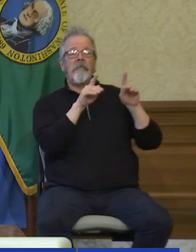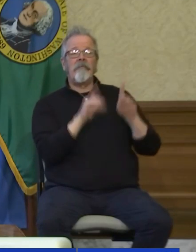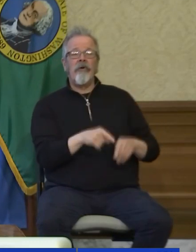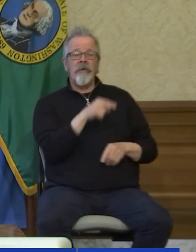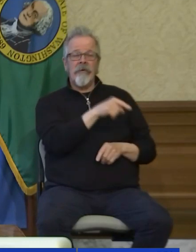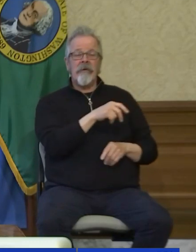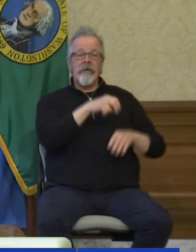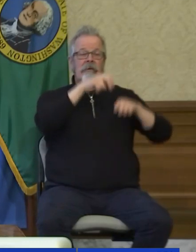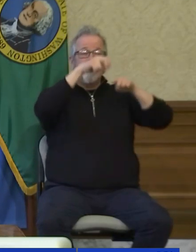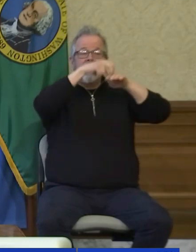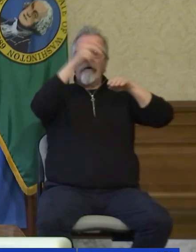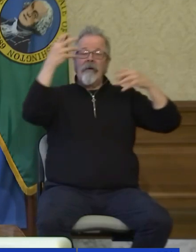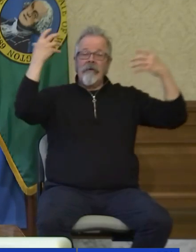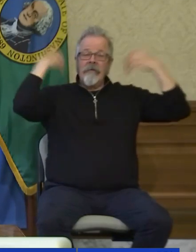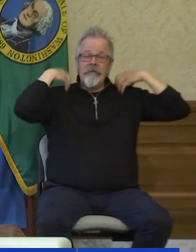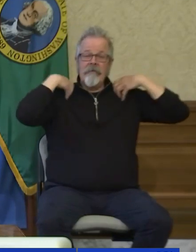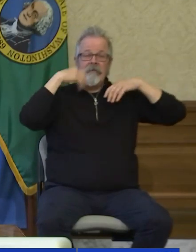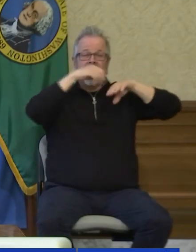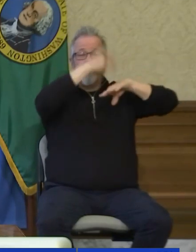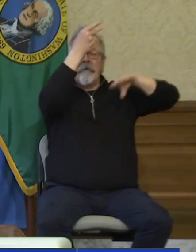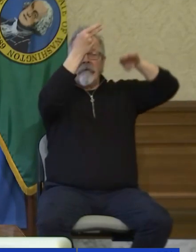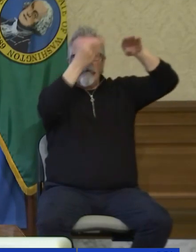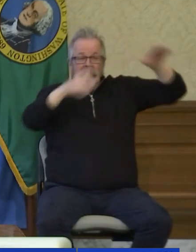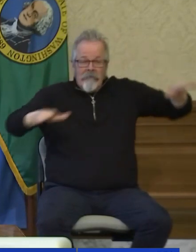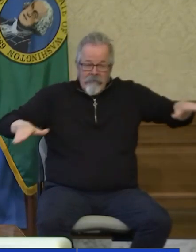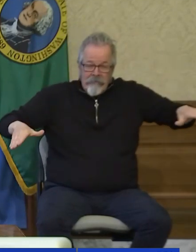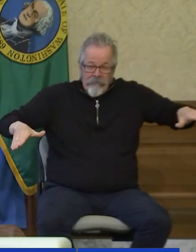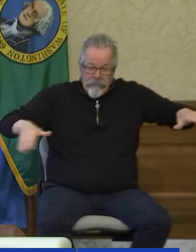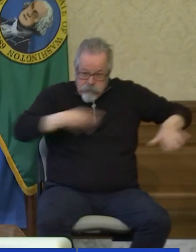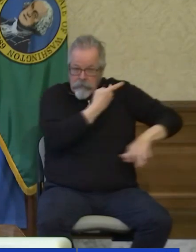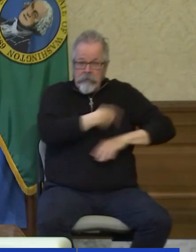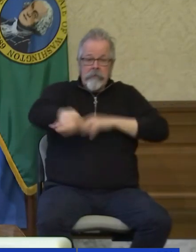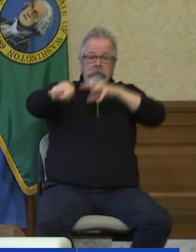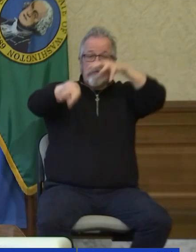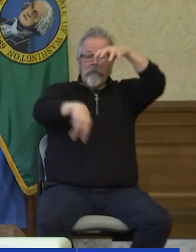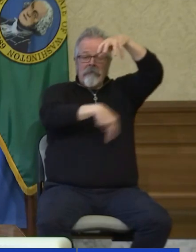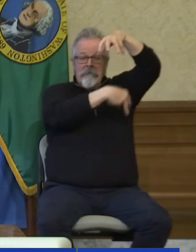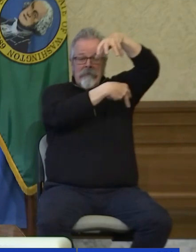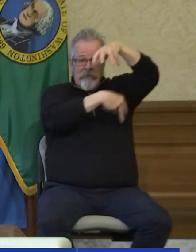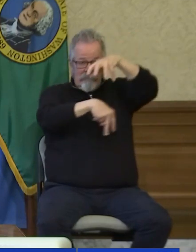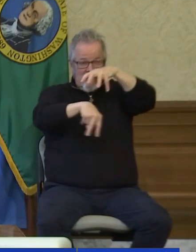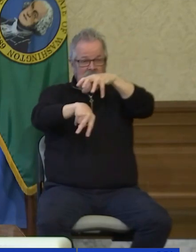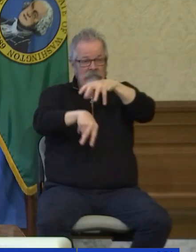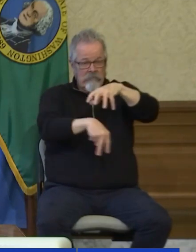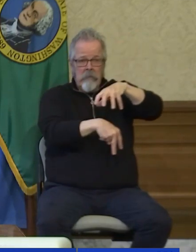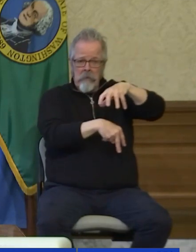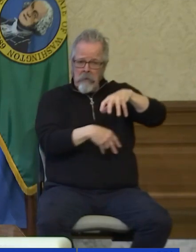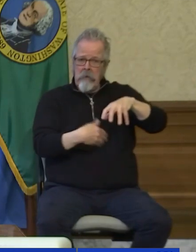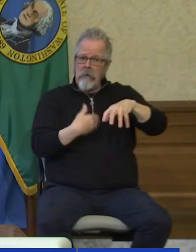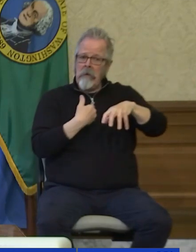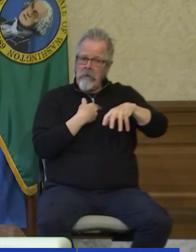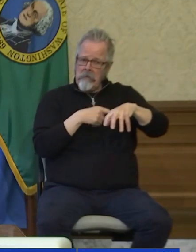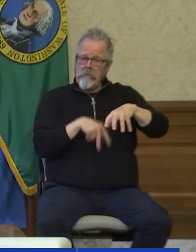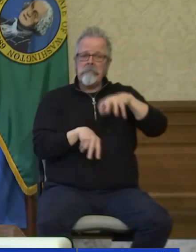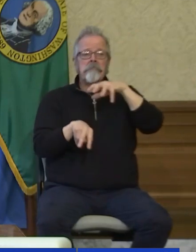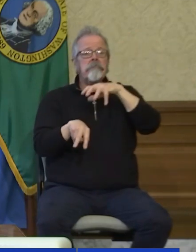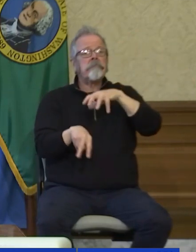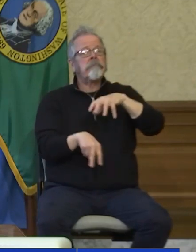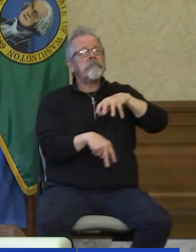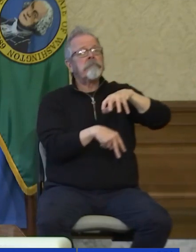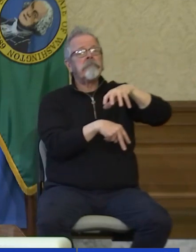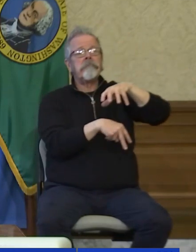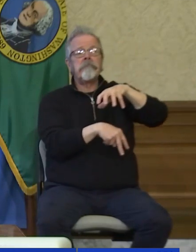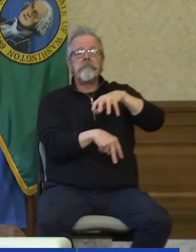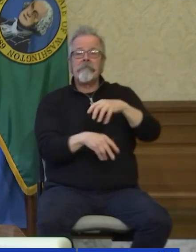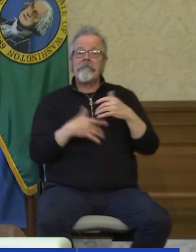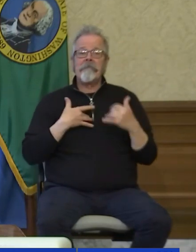and the parachute worked really, really well, and it slowed the rate of his descent. And he was so happy about